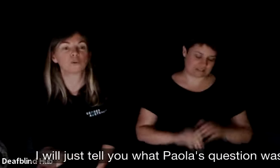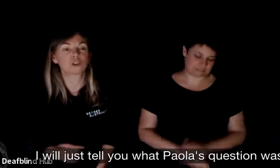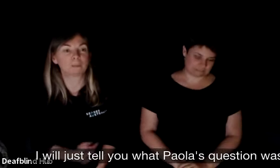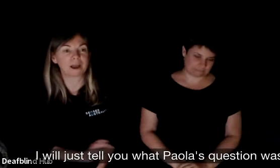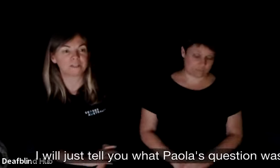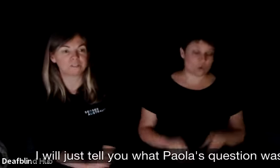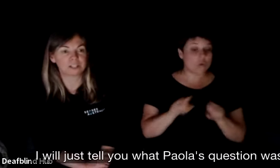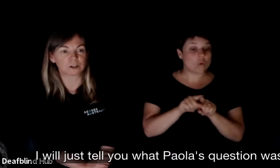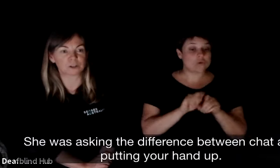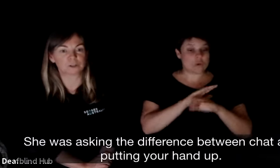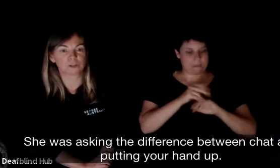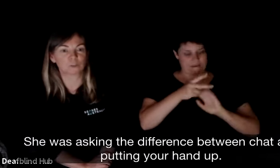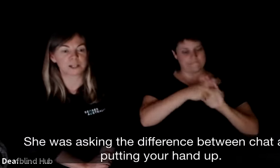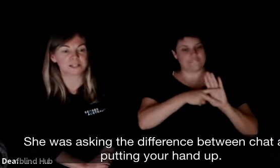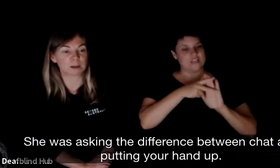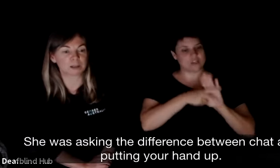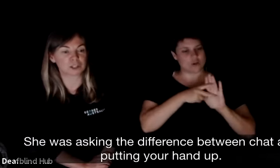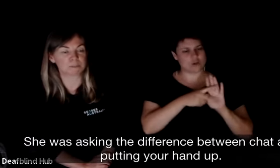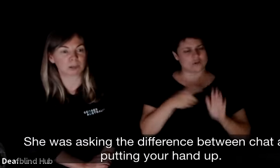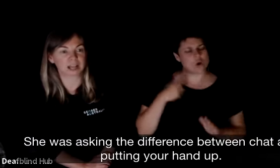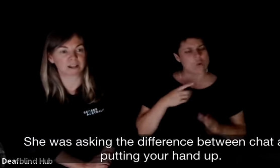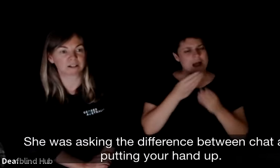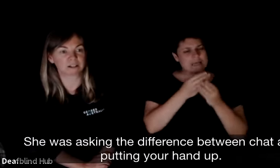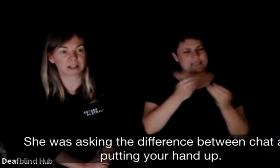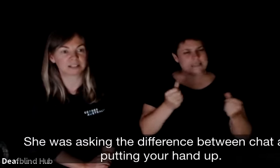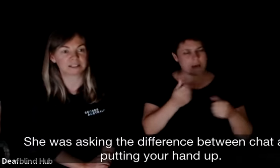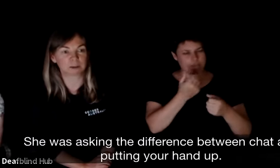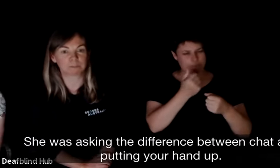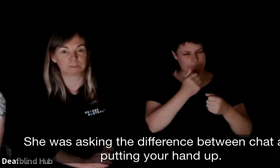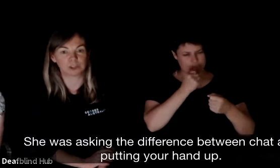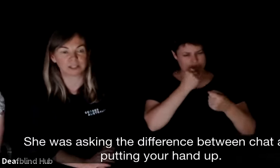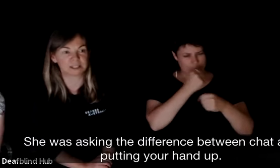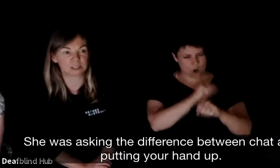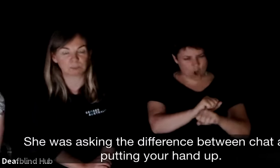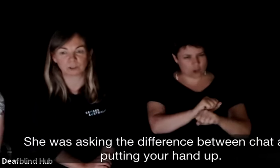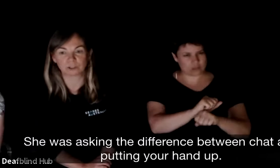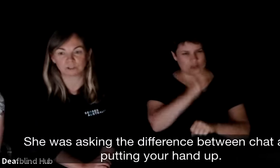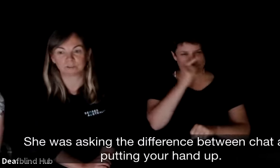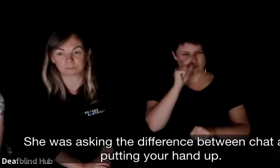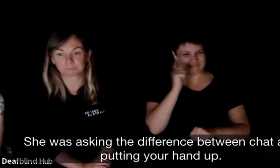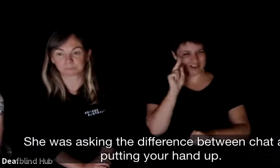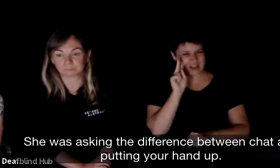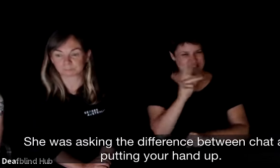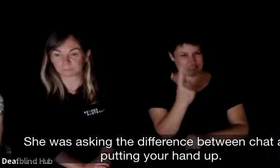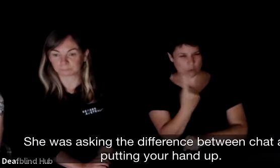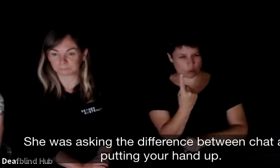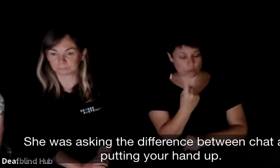And also about the videos, why some are just black and some you can see the person.